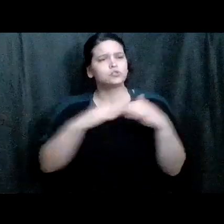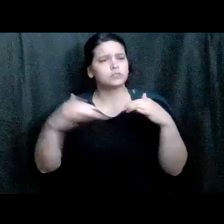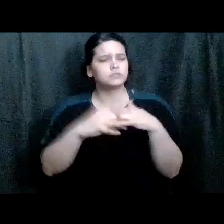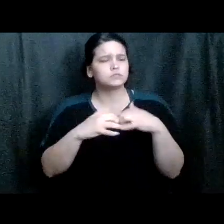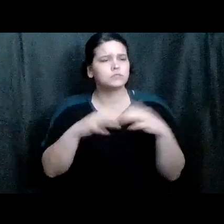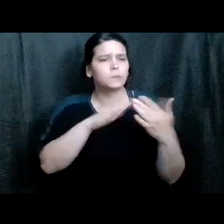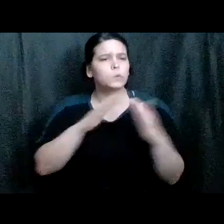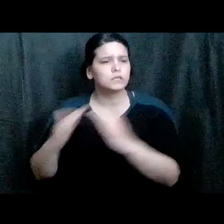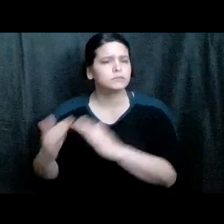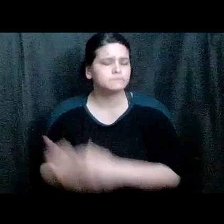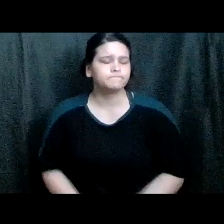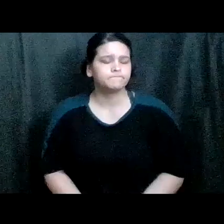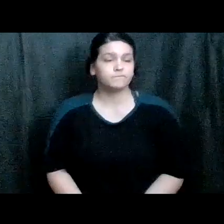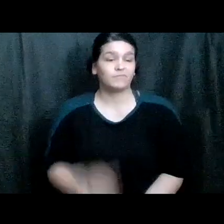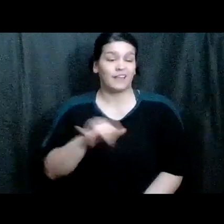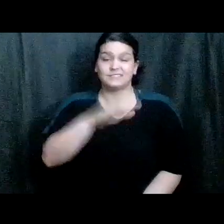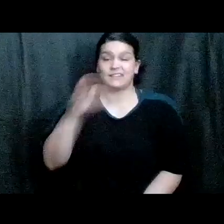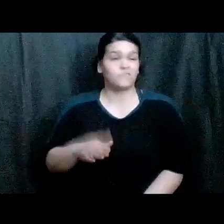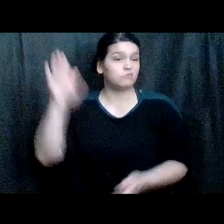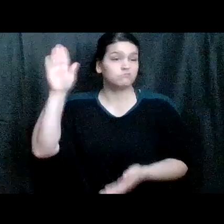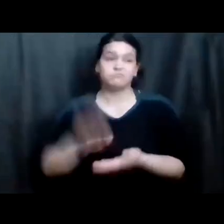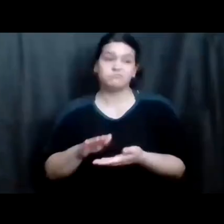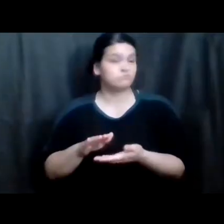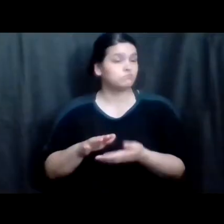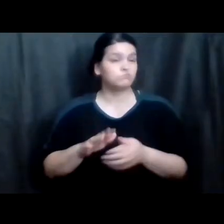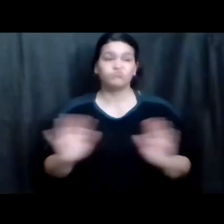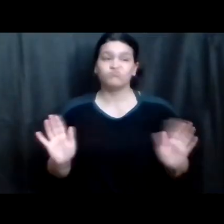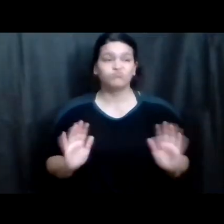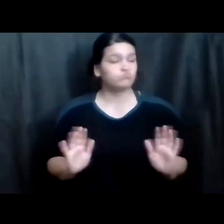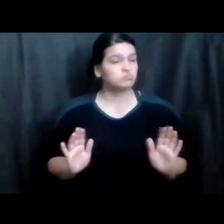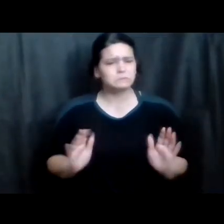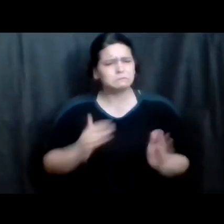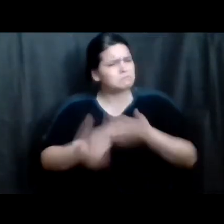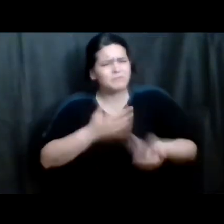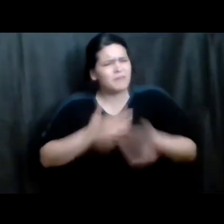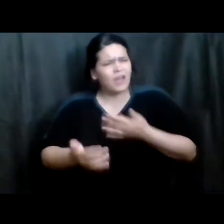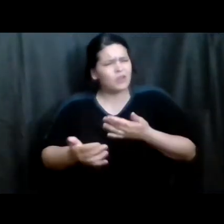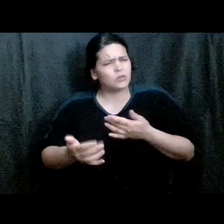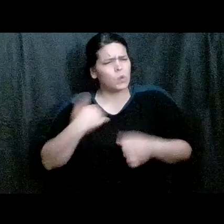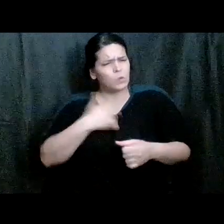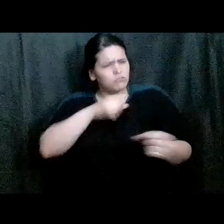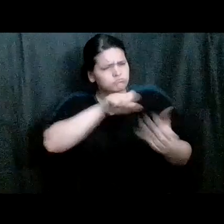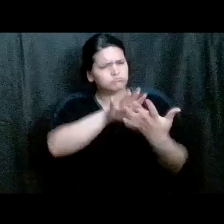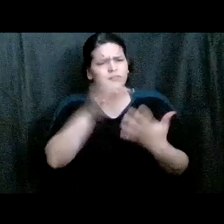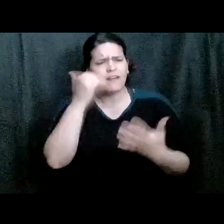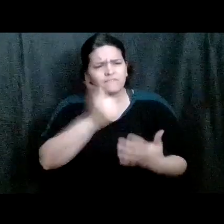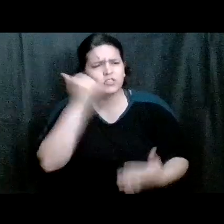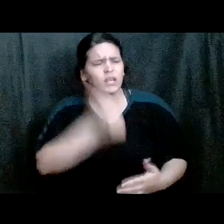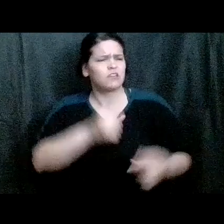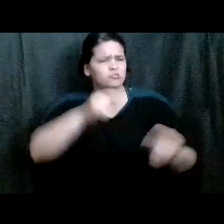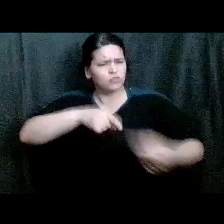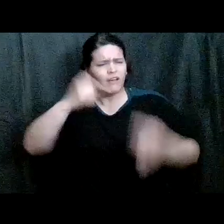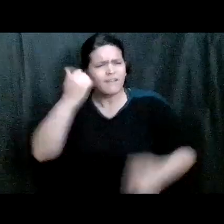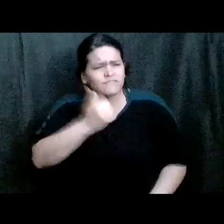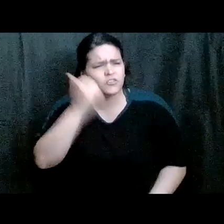And that has never diminished. Despite what we face all around us and that we struggle with on a daily basis, that power